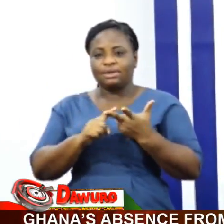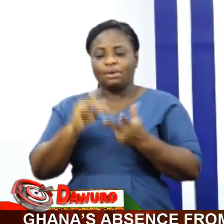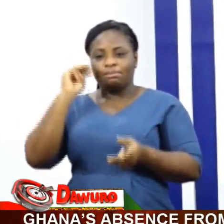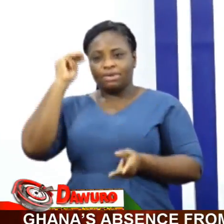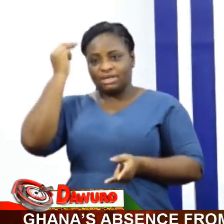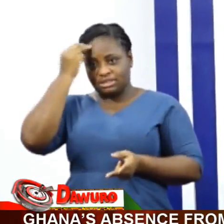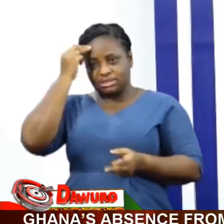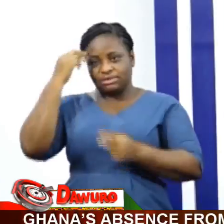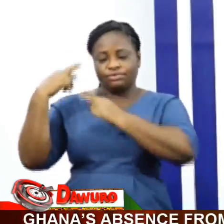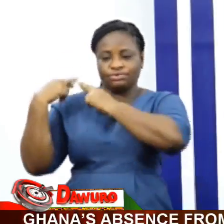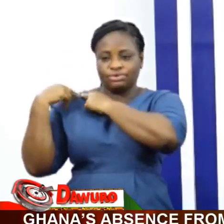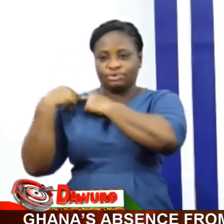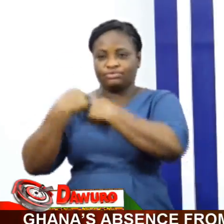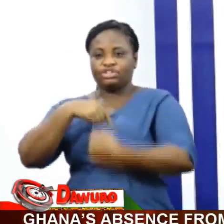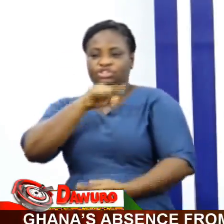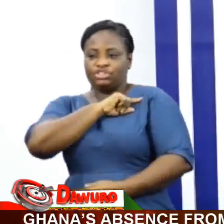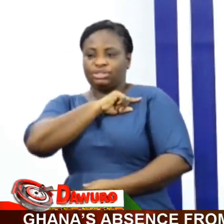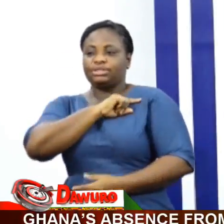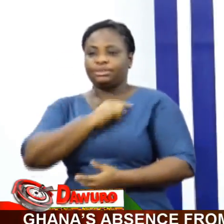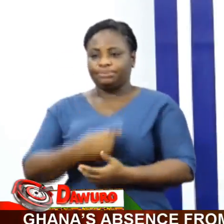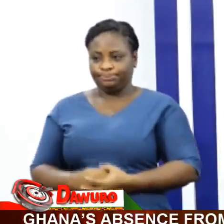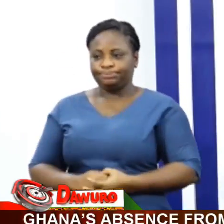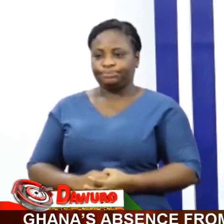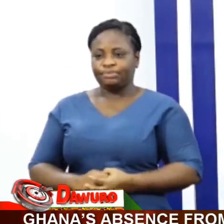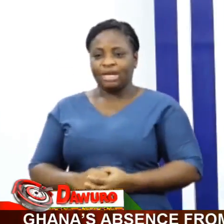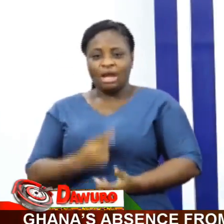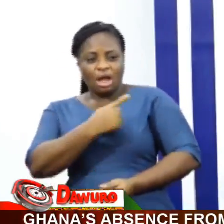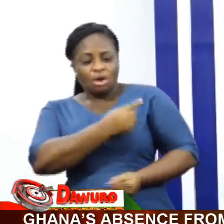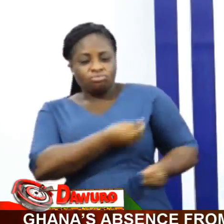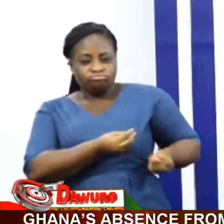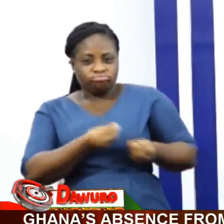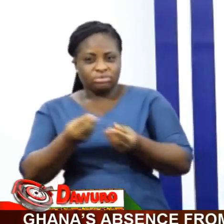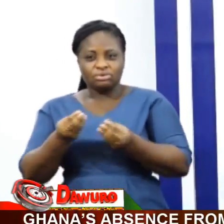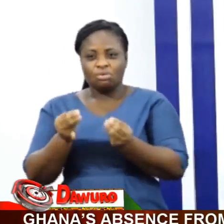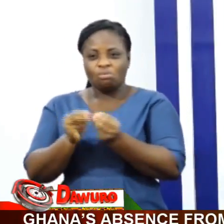day.